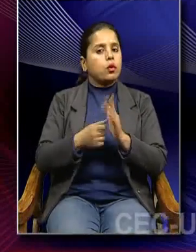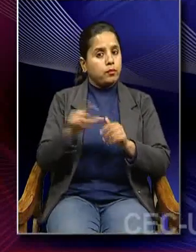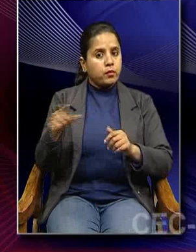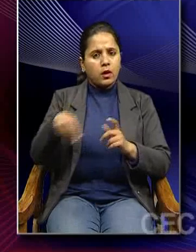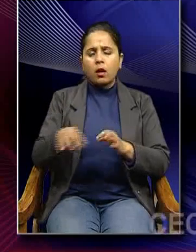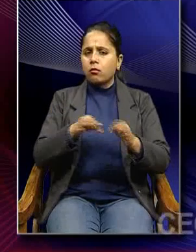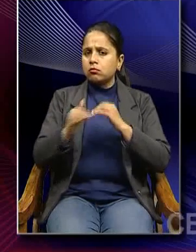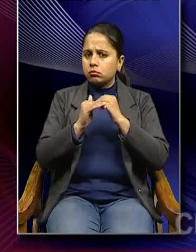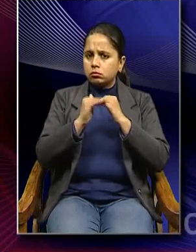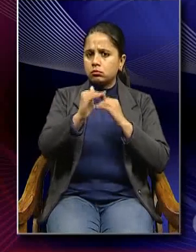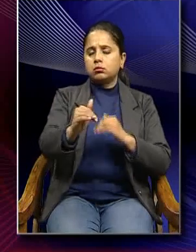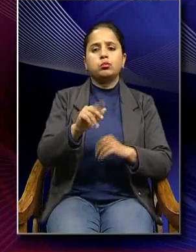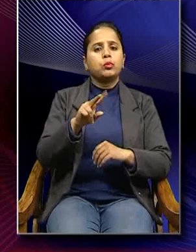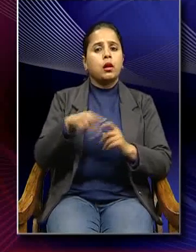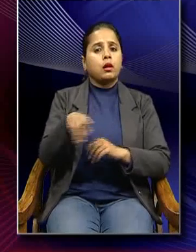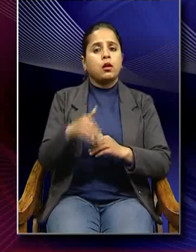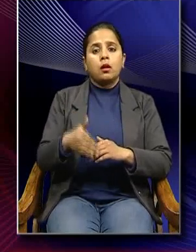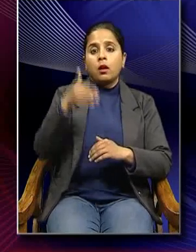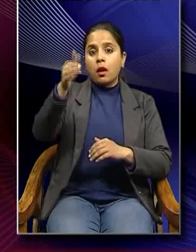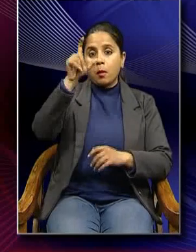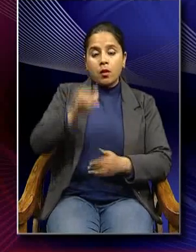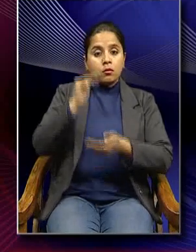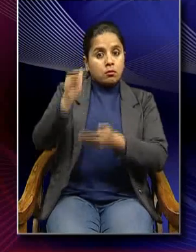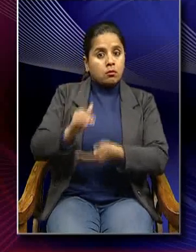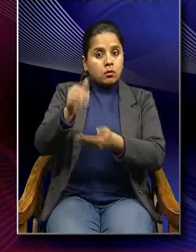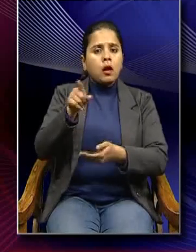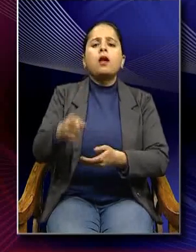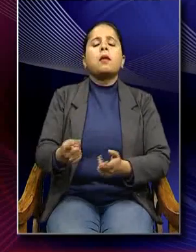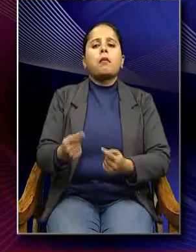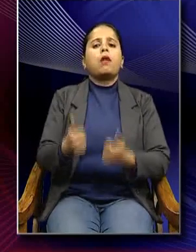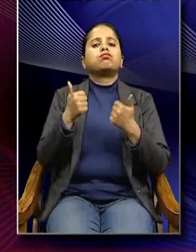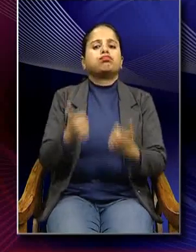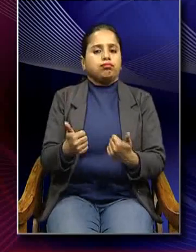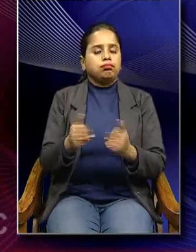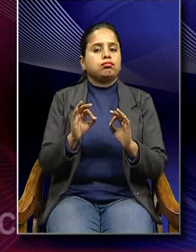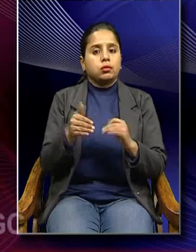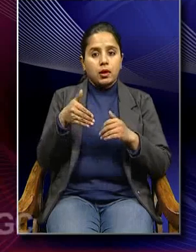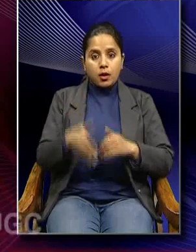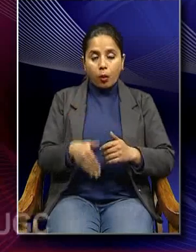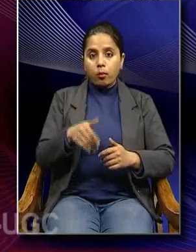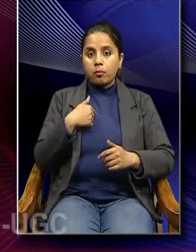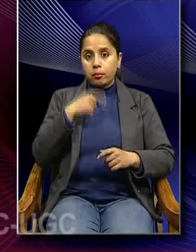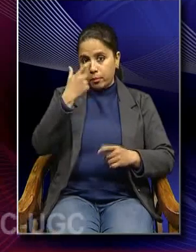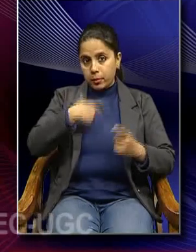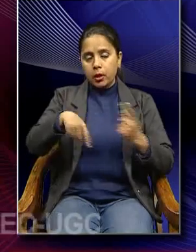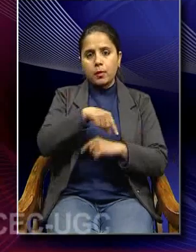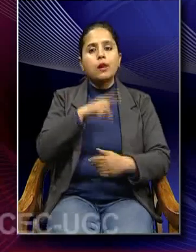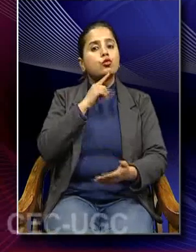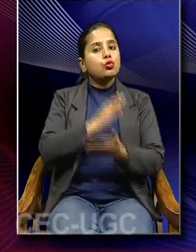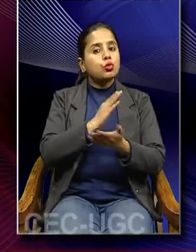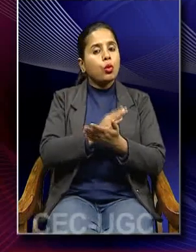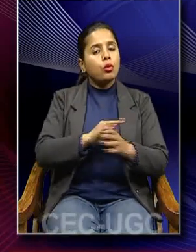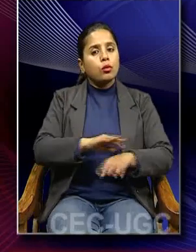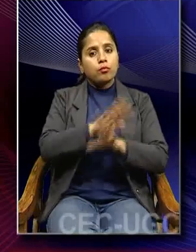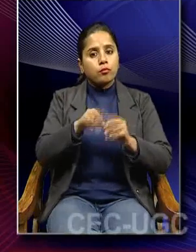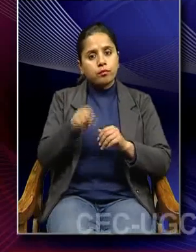as ensuring that the next generation is well off as the current generation and ensuring that